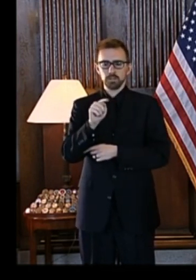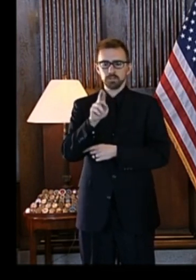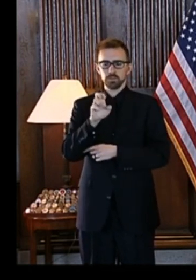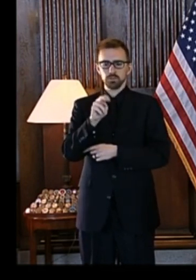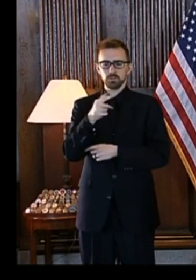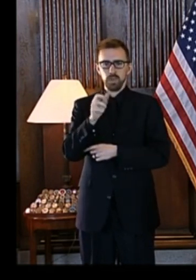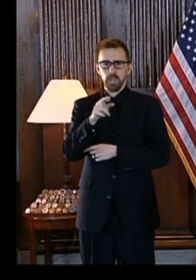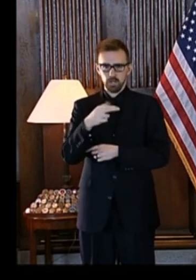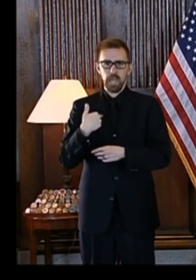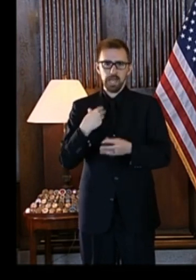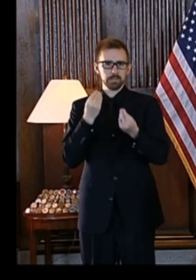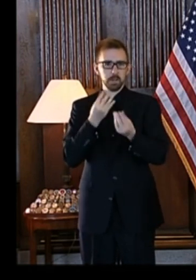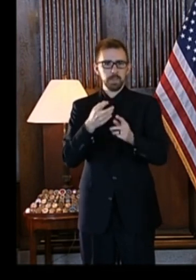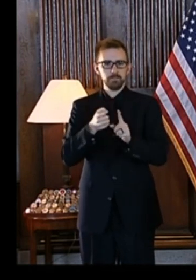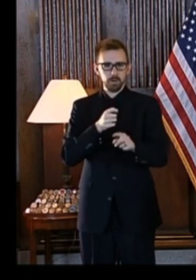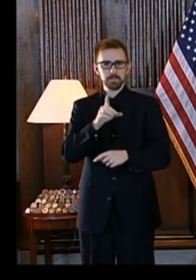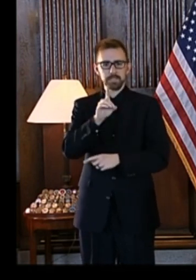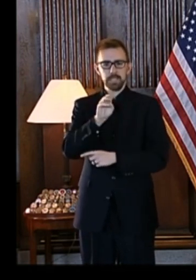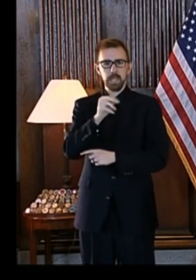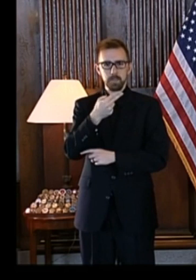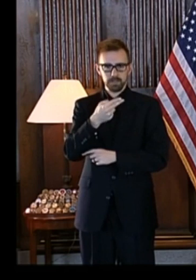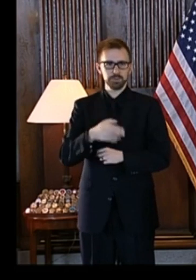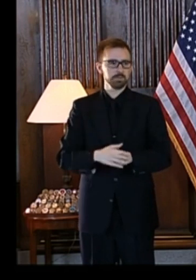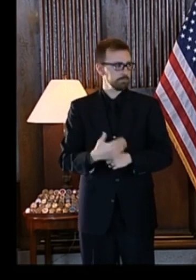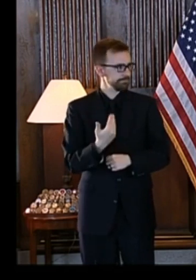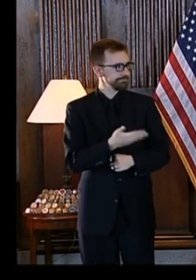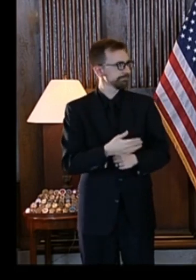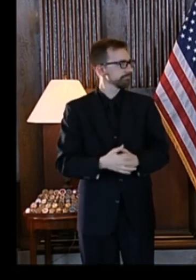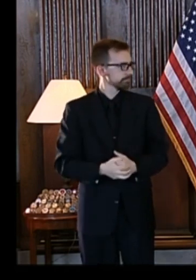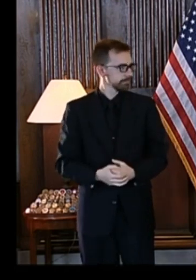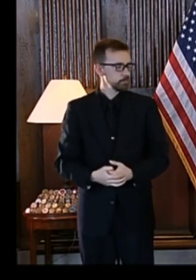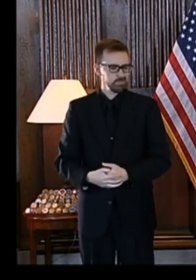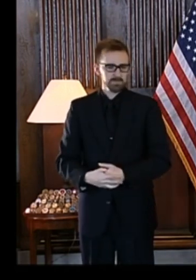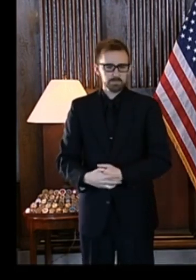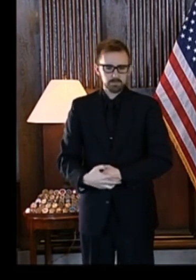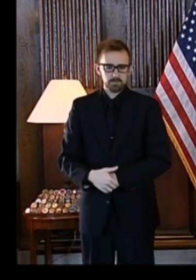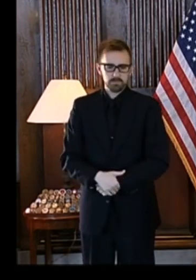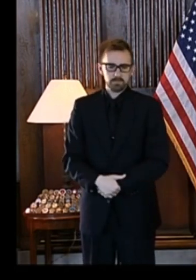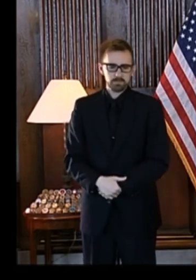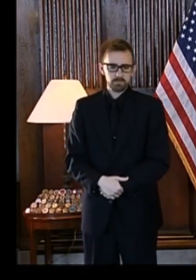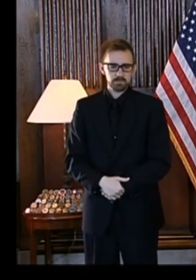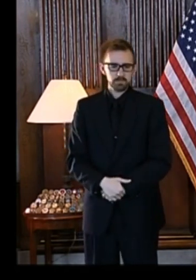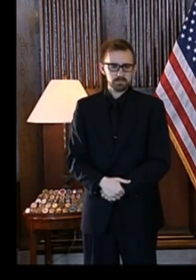provide an update from the Department of Mental Health. Director?